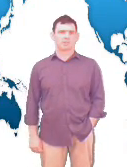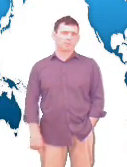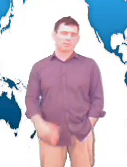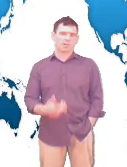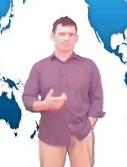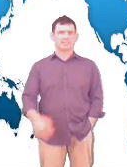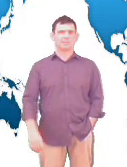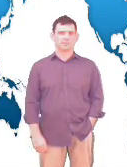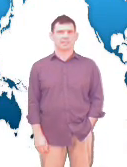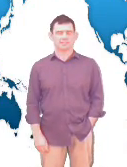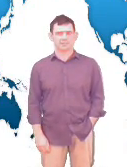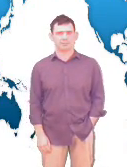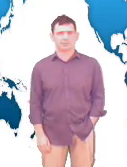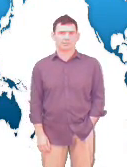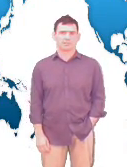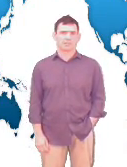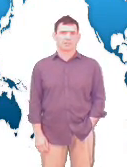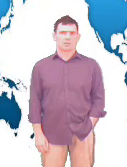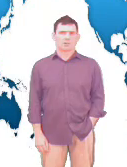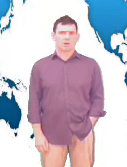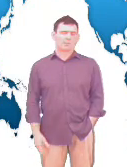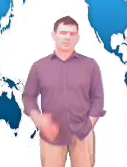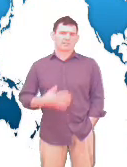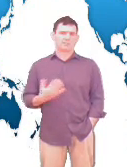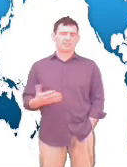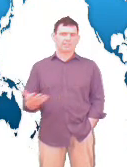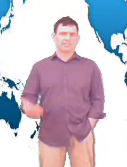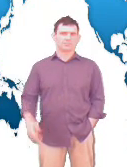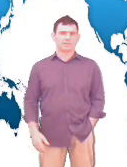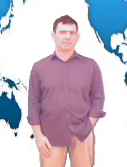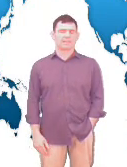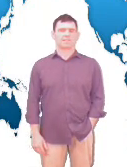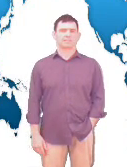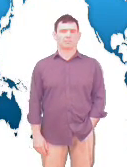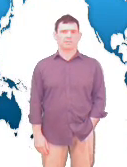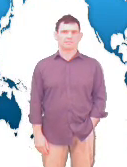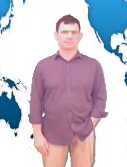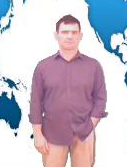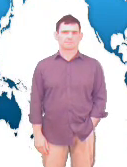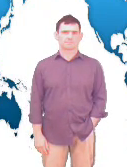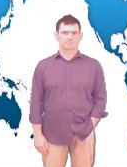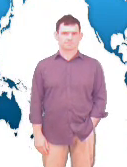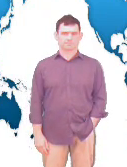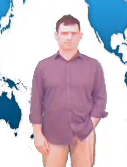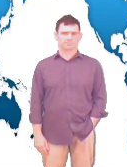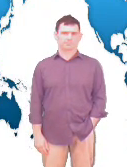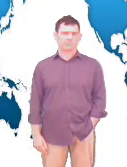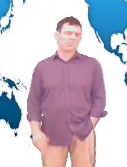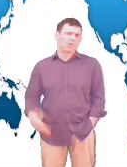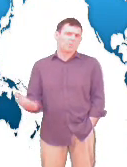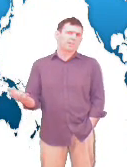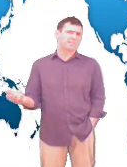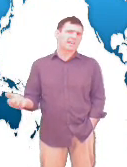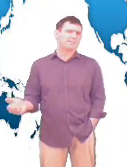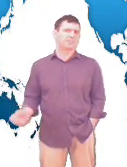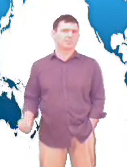Or because of them, I can't do it. Or because I feel this way, I can't do this. Or because I haven't got